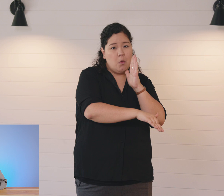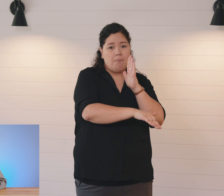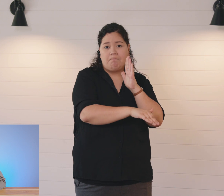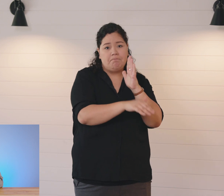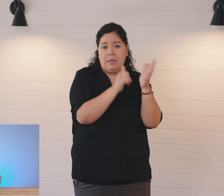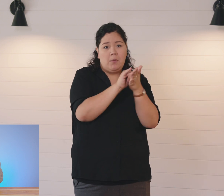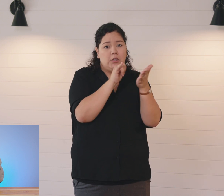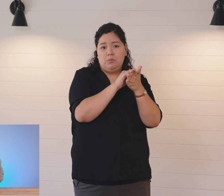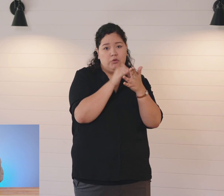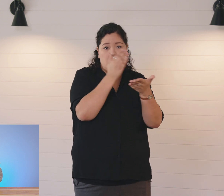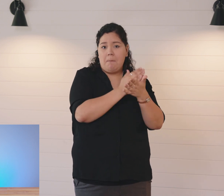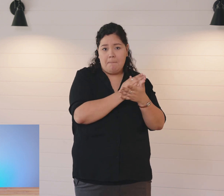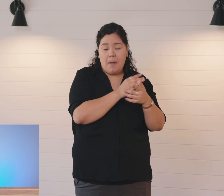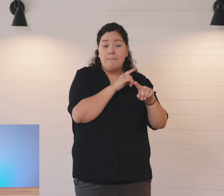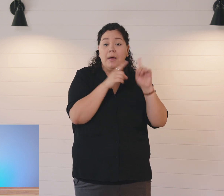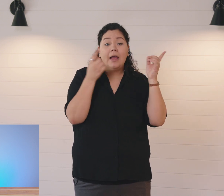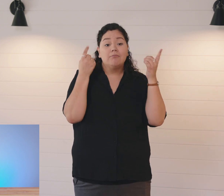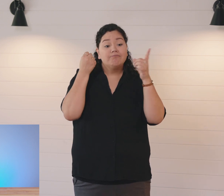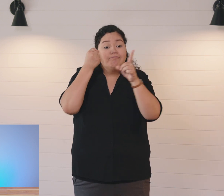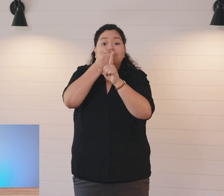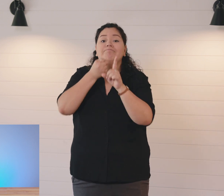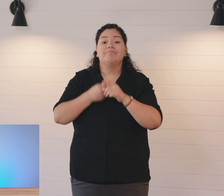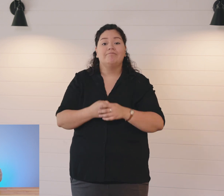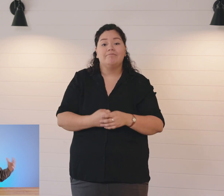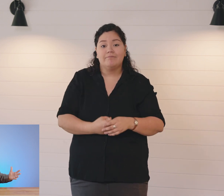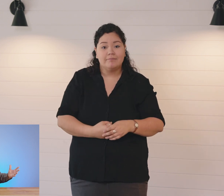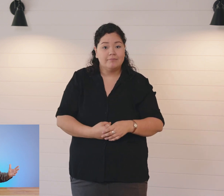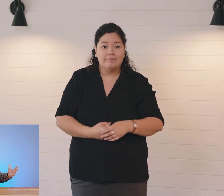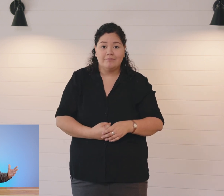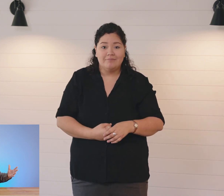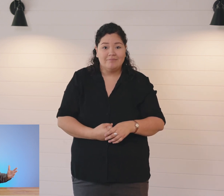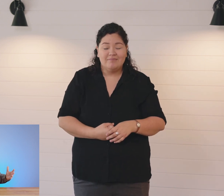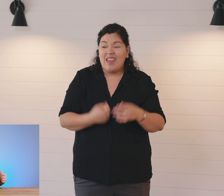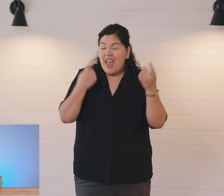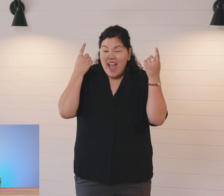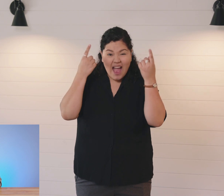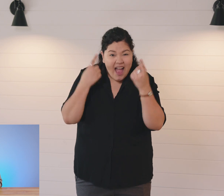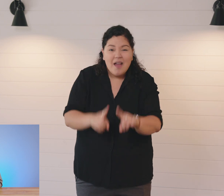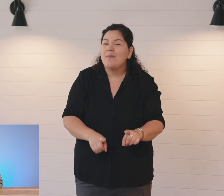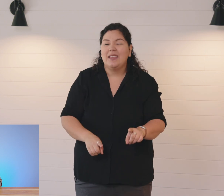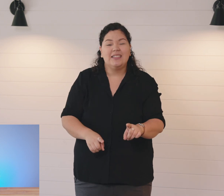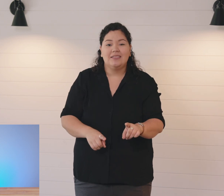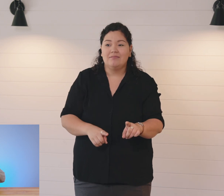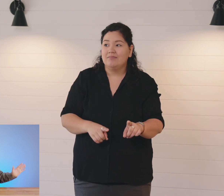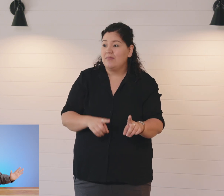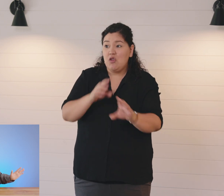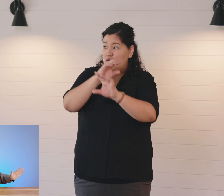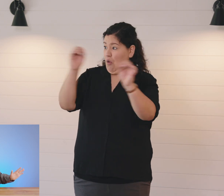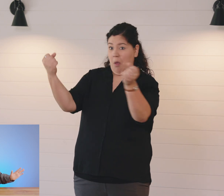brakes. And then the turn. And then out of nowhere, without help